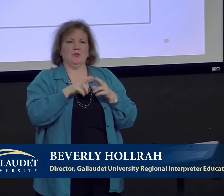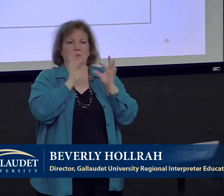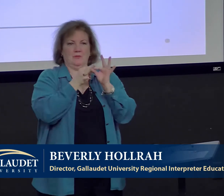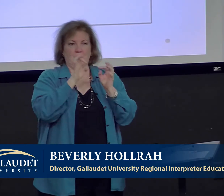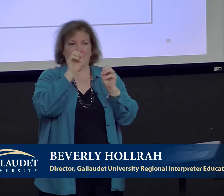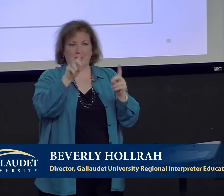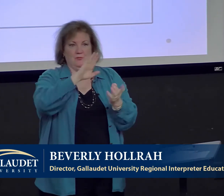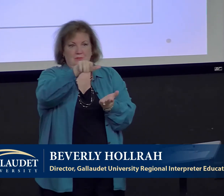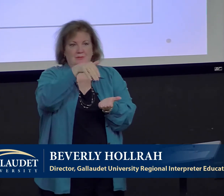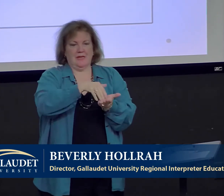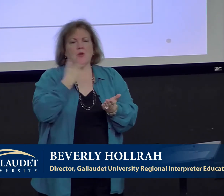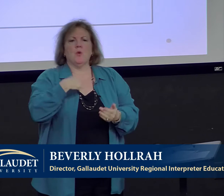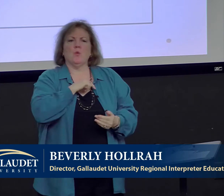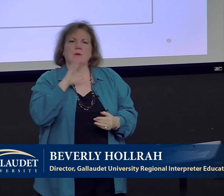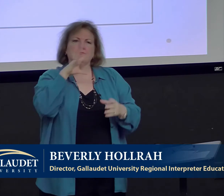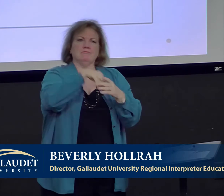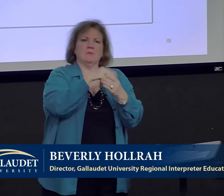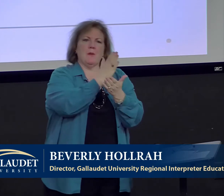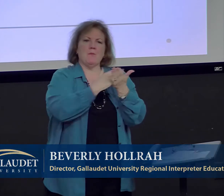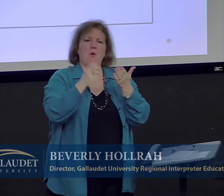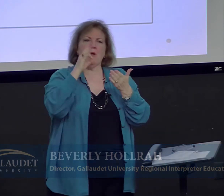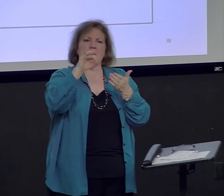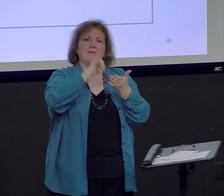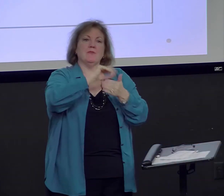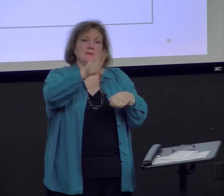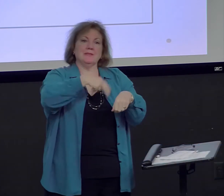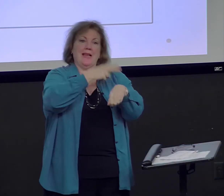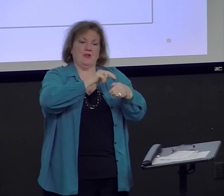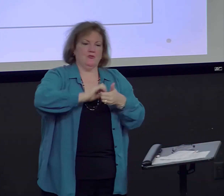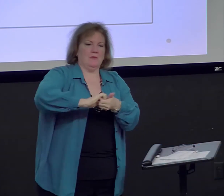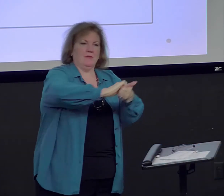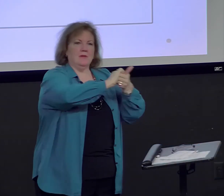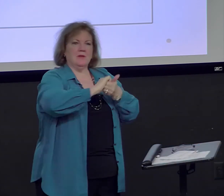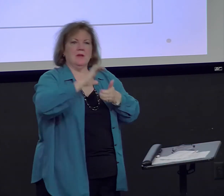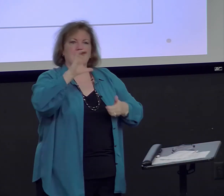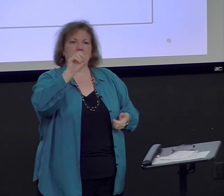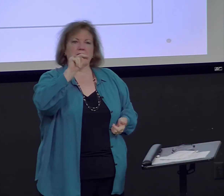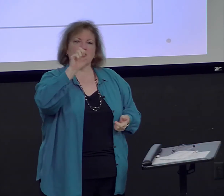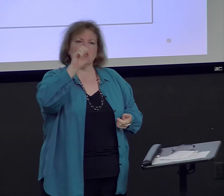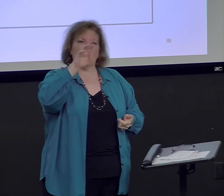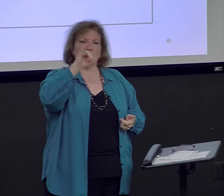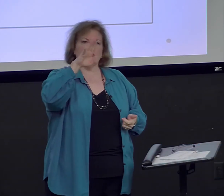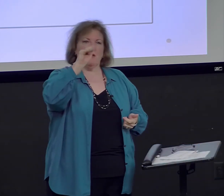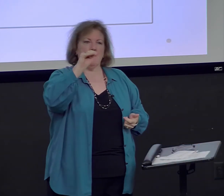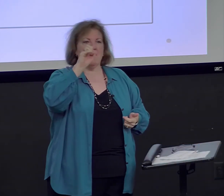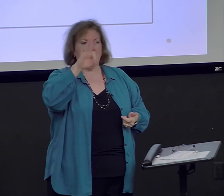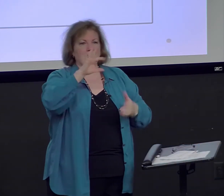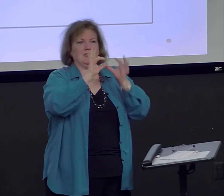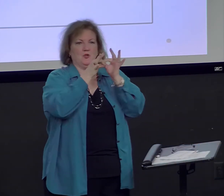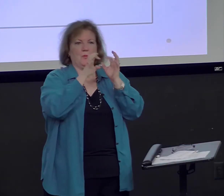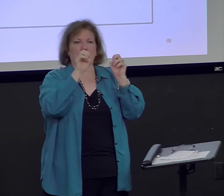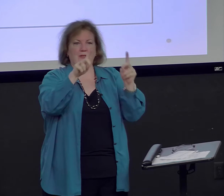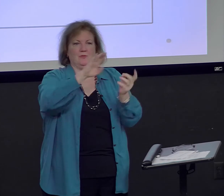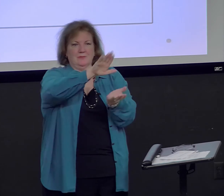The GURIEC, GURIC, is part of a national consortium of